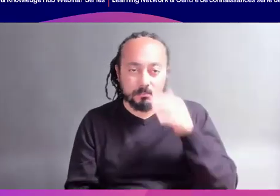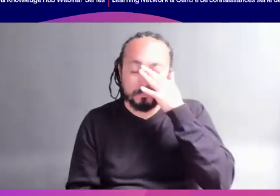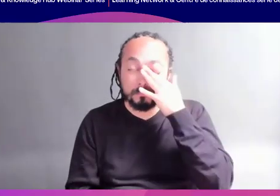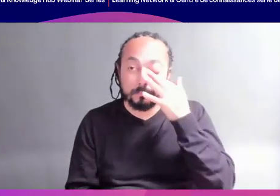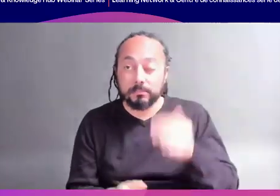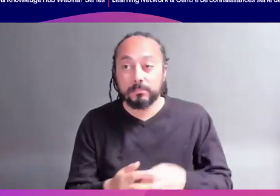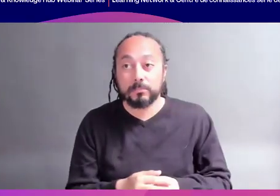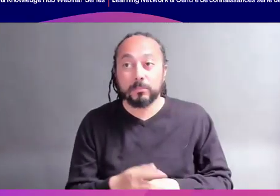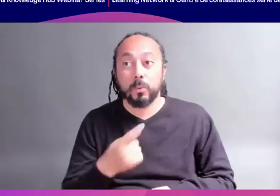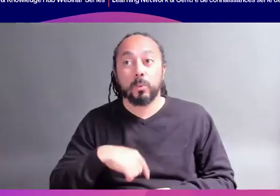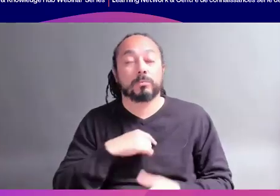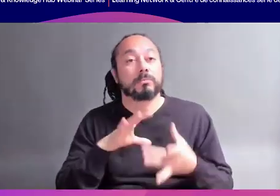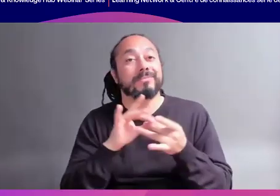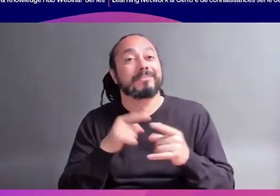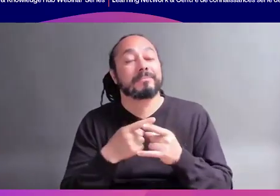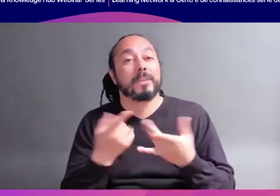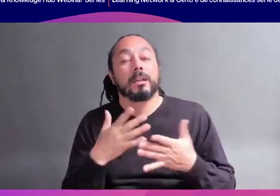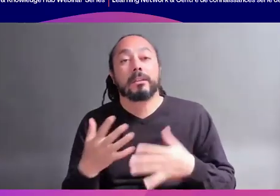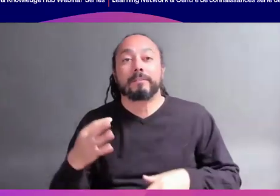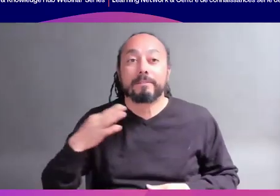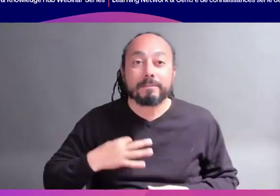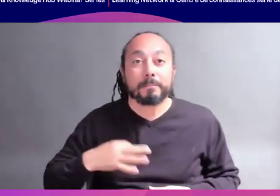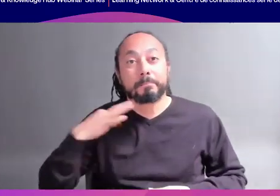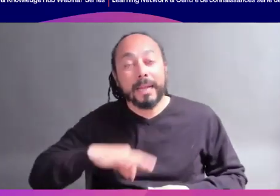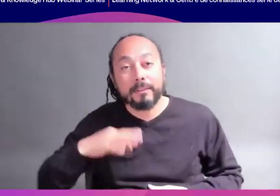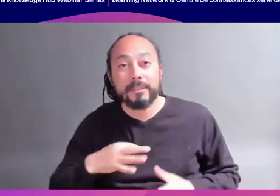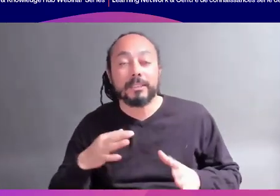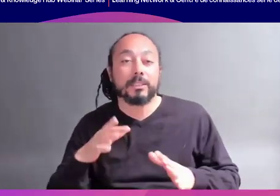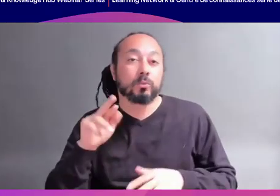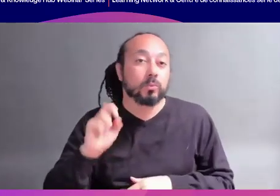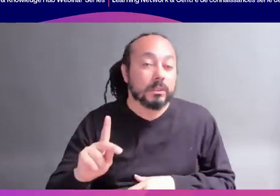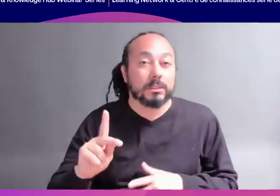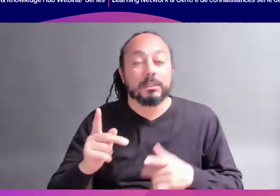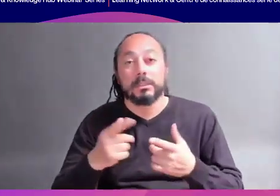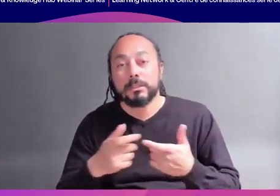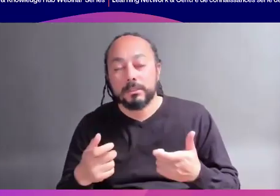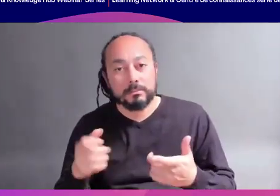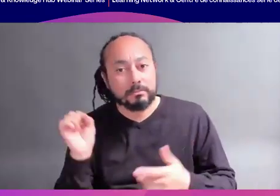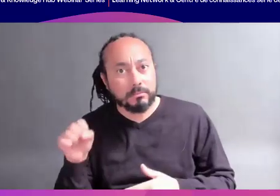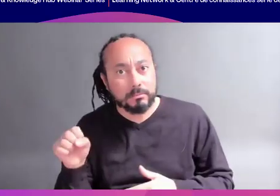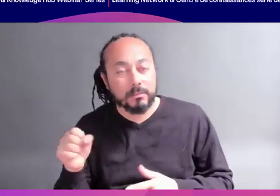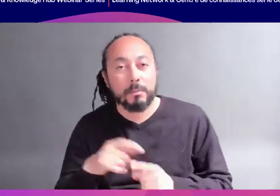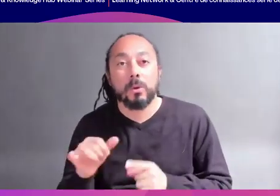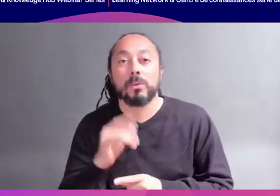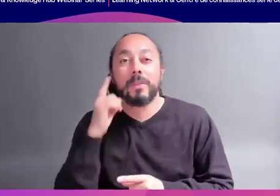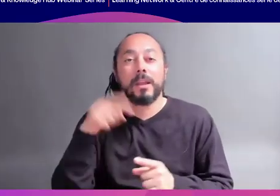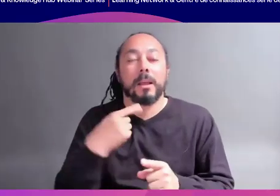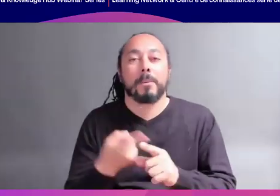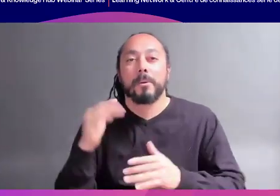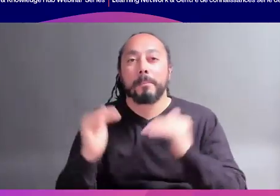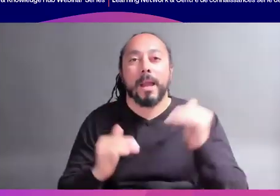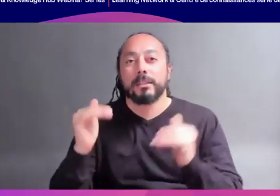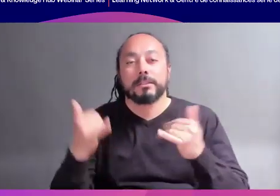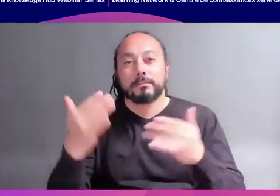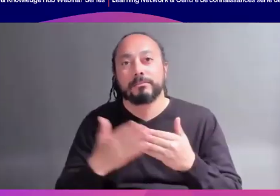today about the advantages and benefits and risks, we also have to think about a balance going